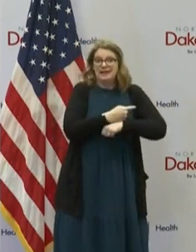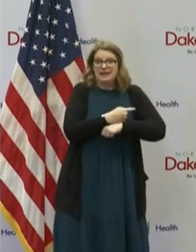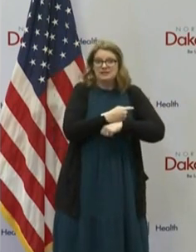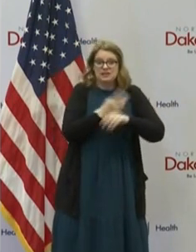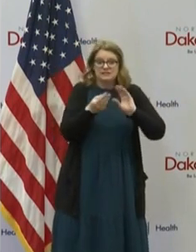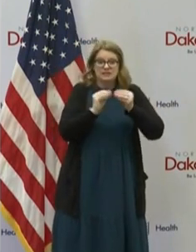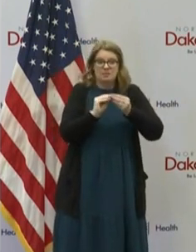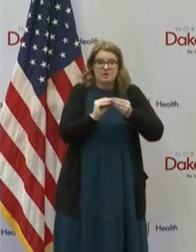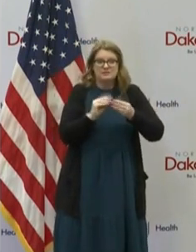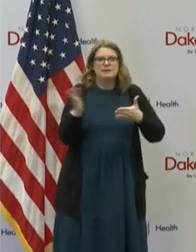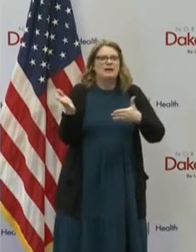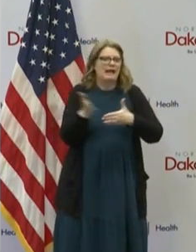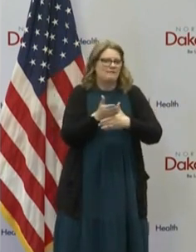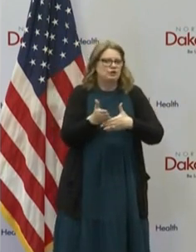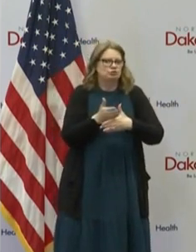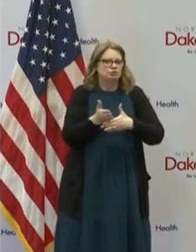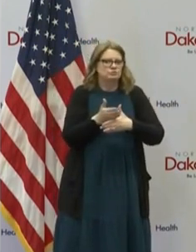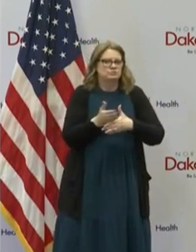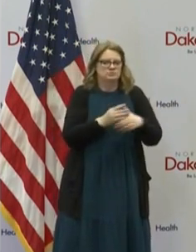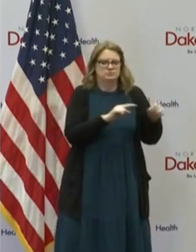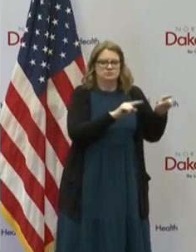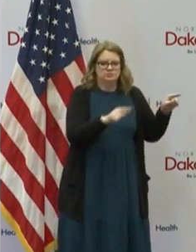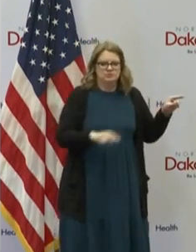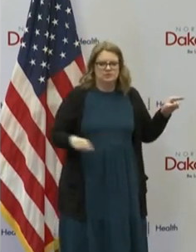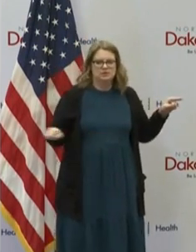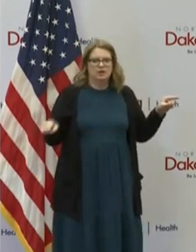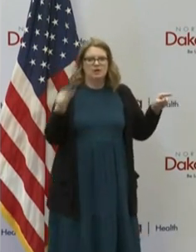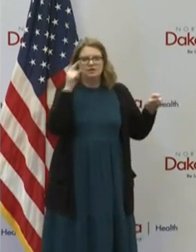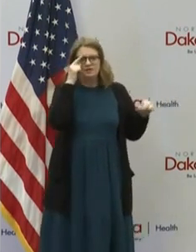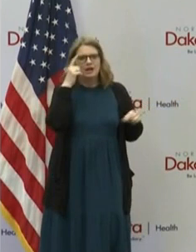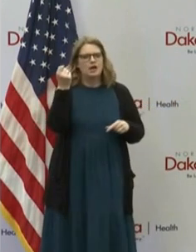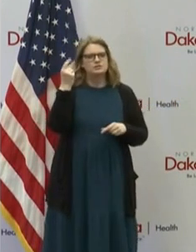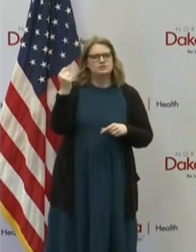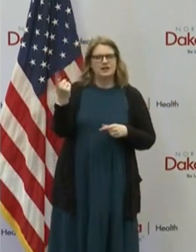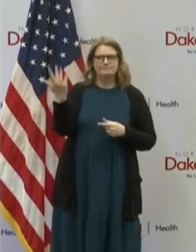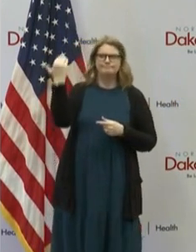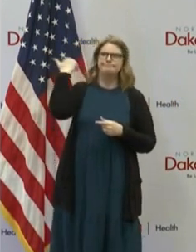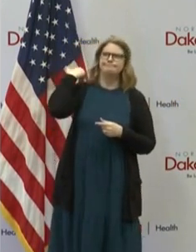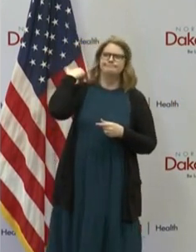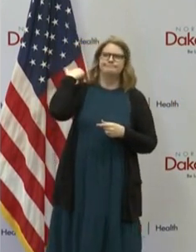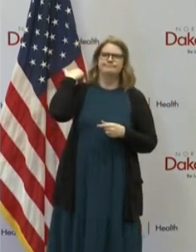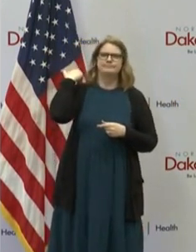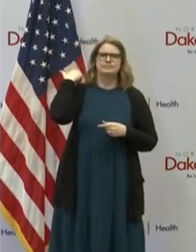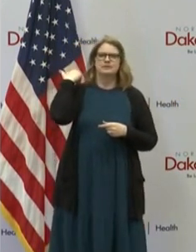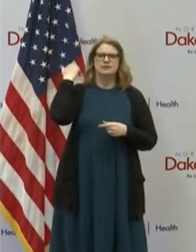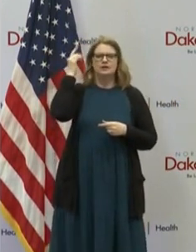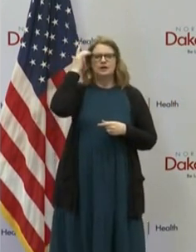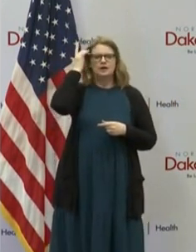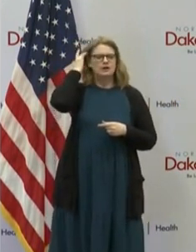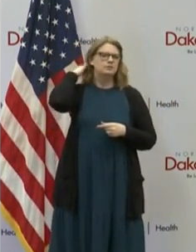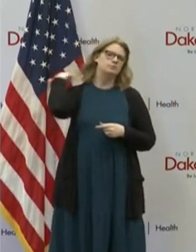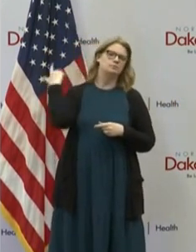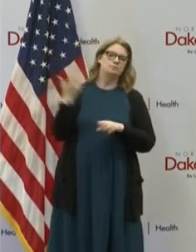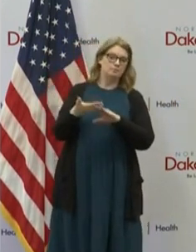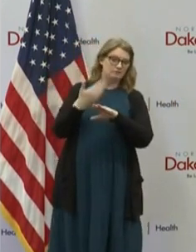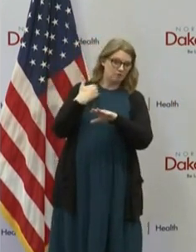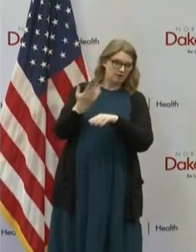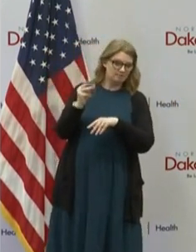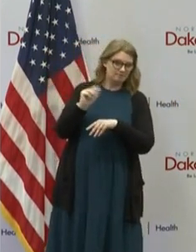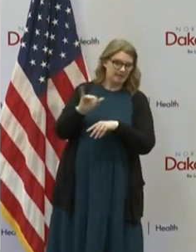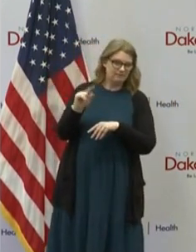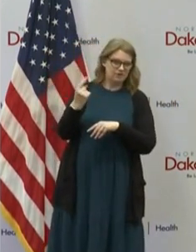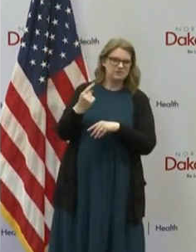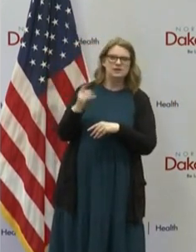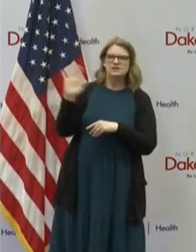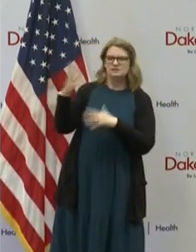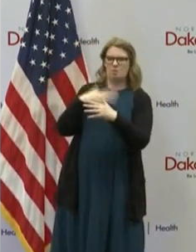average that we're looking at. This is one of the gating factors which we looked at back on before May 1, which is one of the White